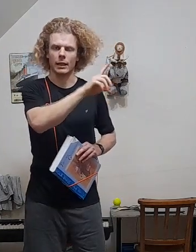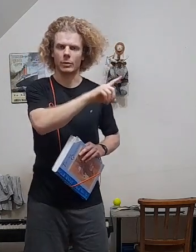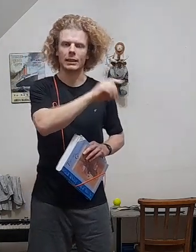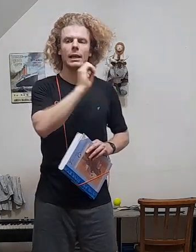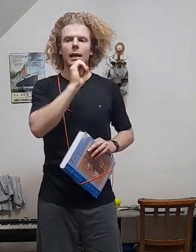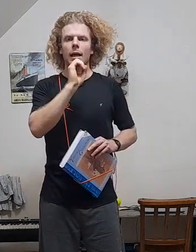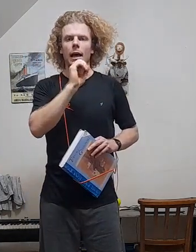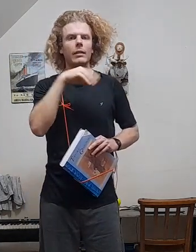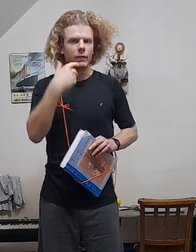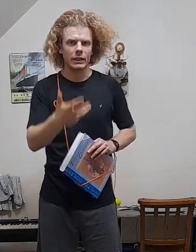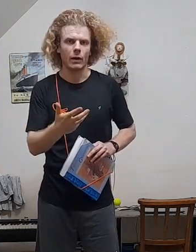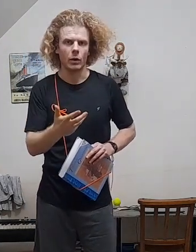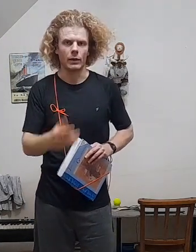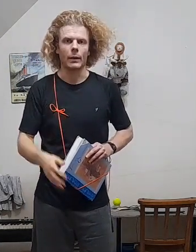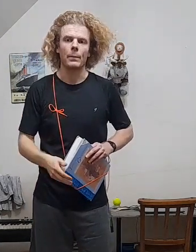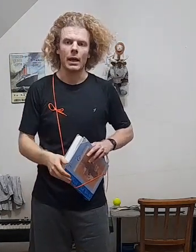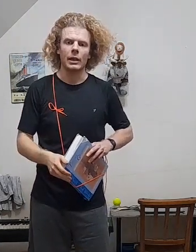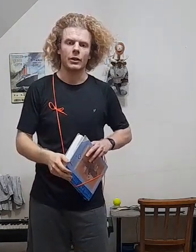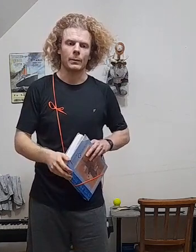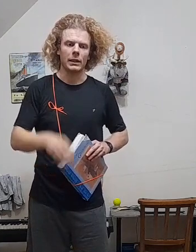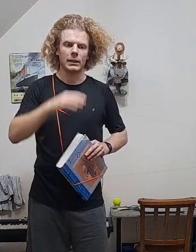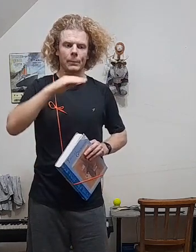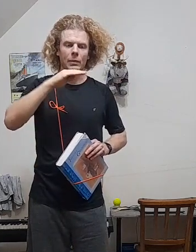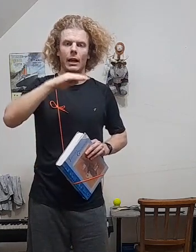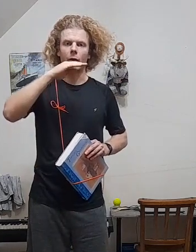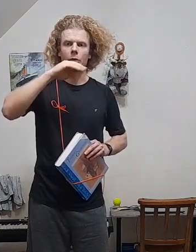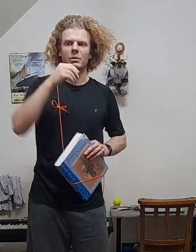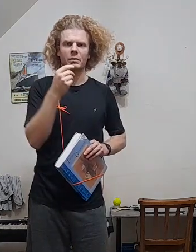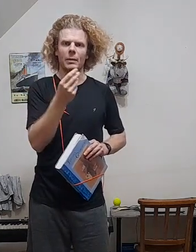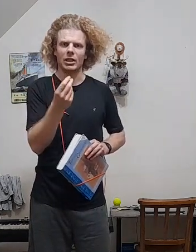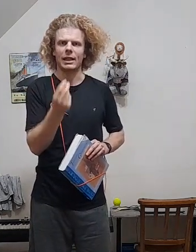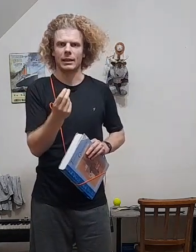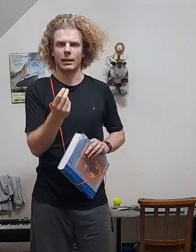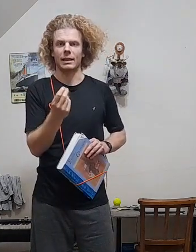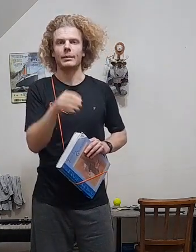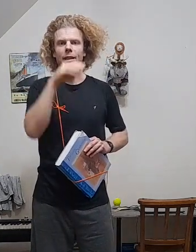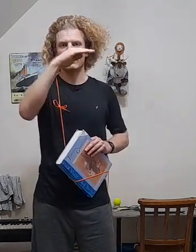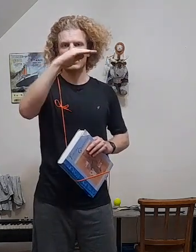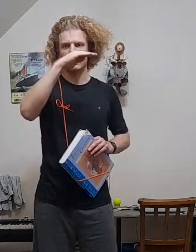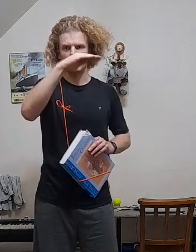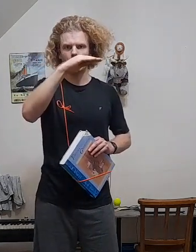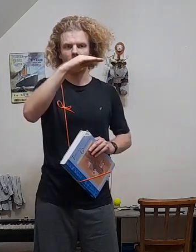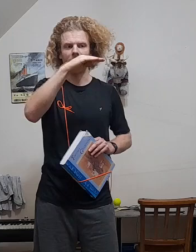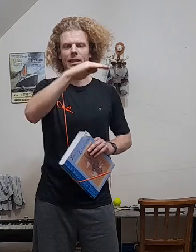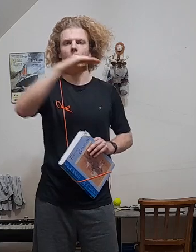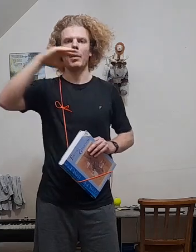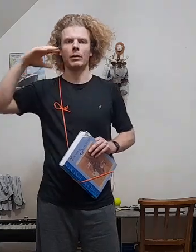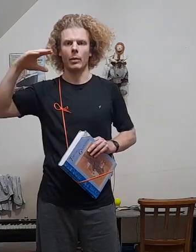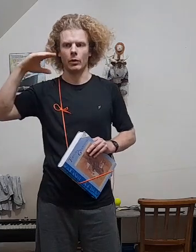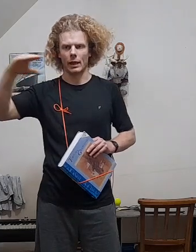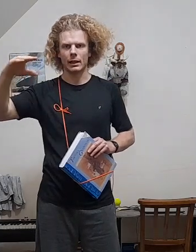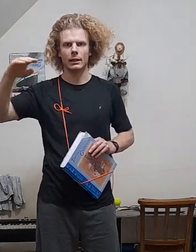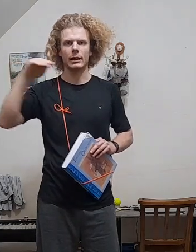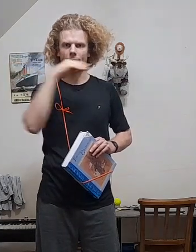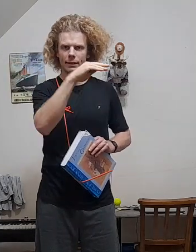plus. And that is the whole thing. pH means how much acid in it is. By 7 it is neutral. There's the same amount of alkaline as acid in